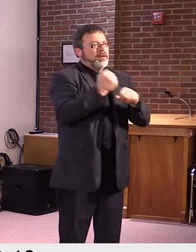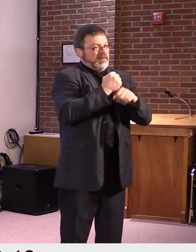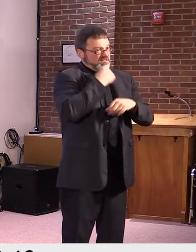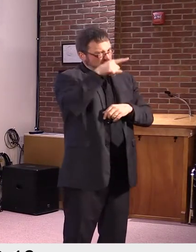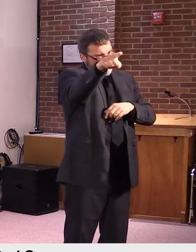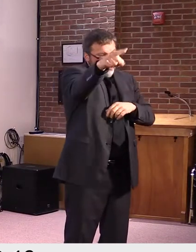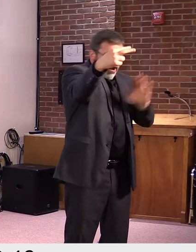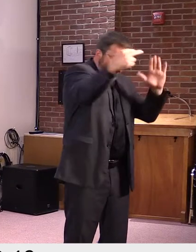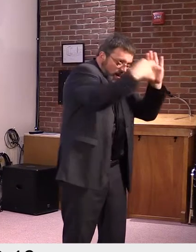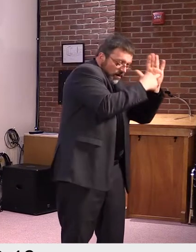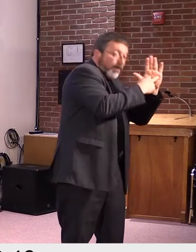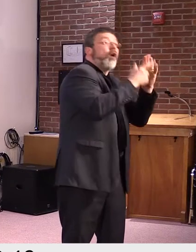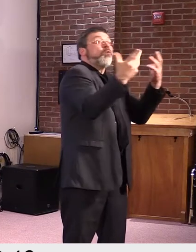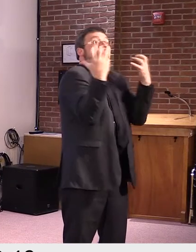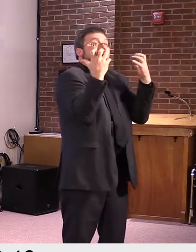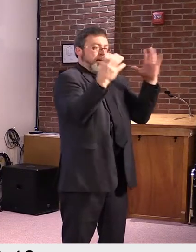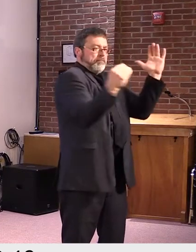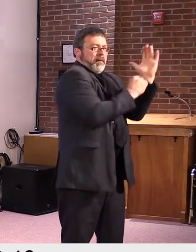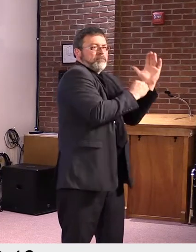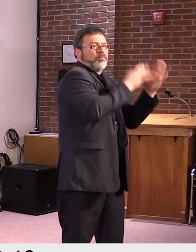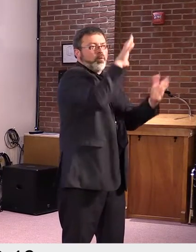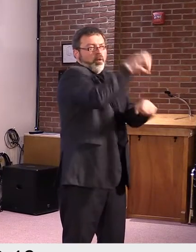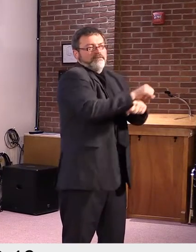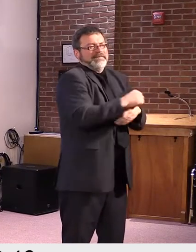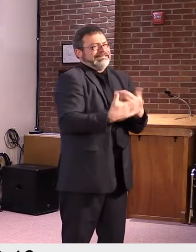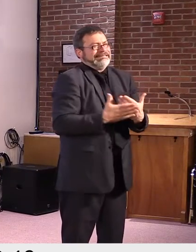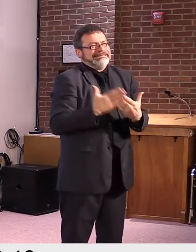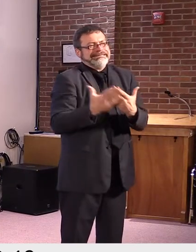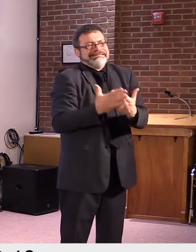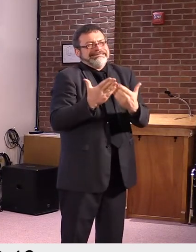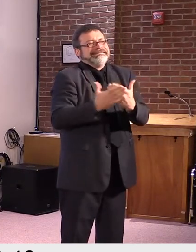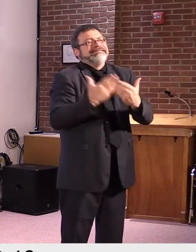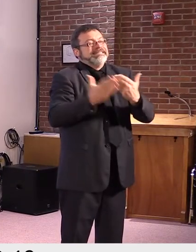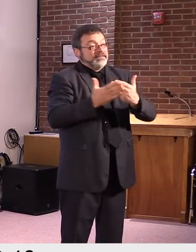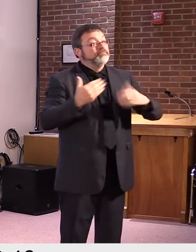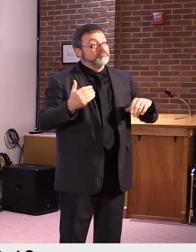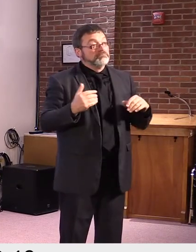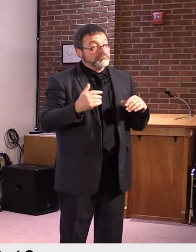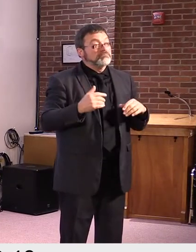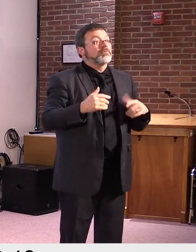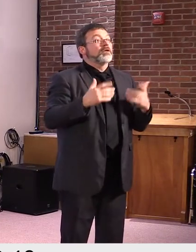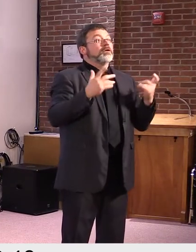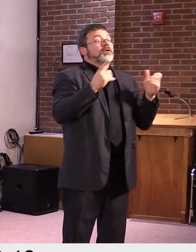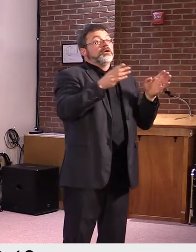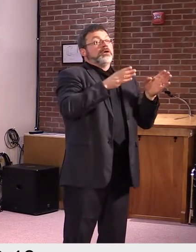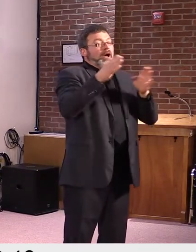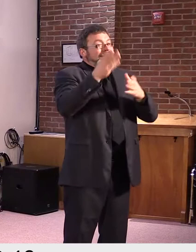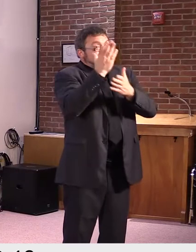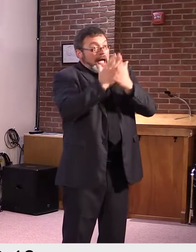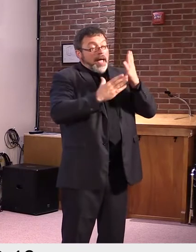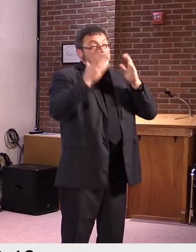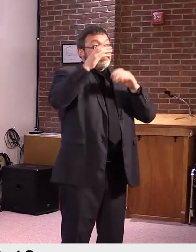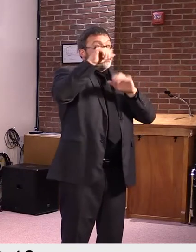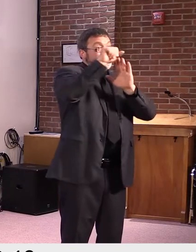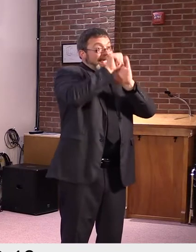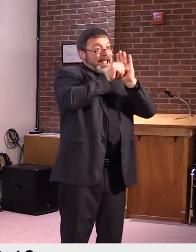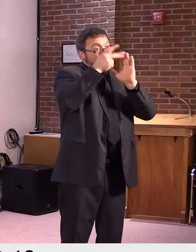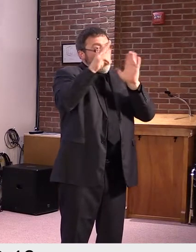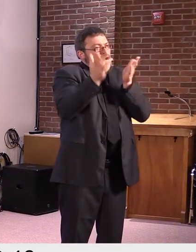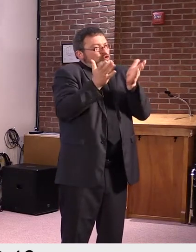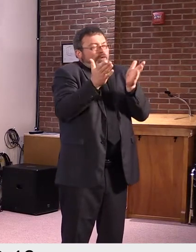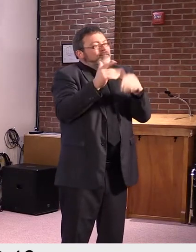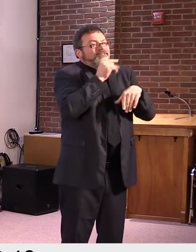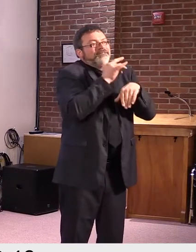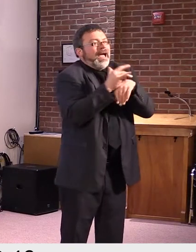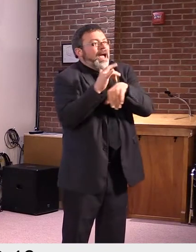park services and amenities have been scaled back a bit, the parks will still offer day use activities, tent